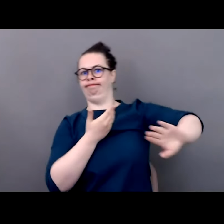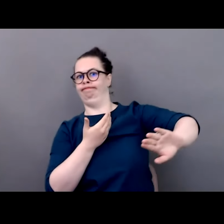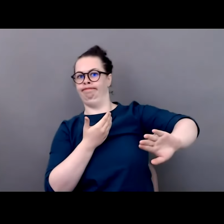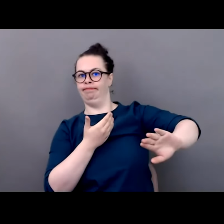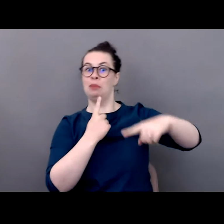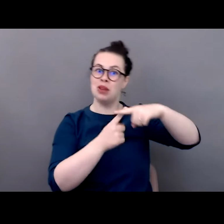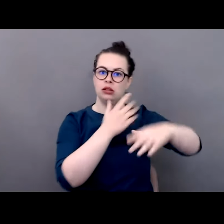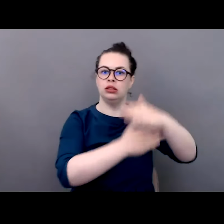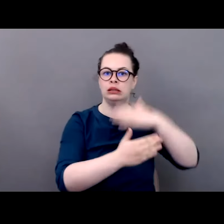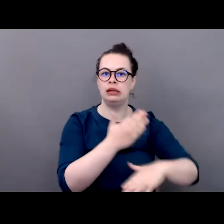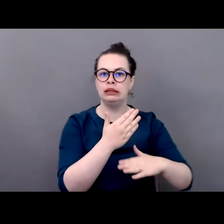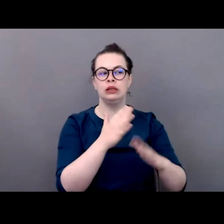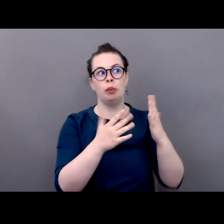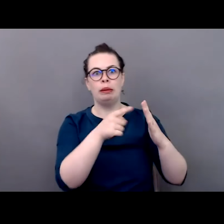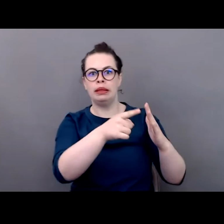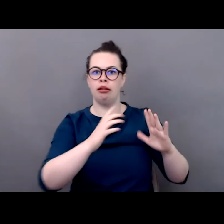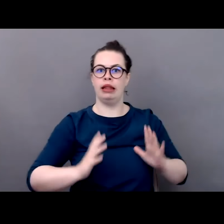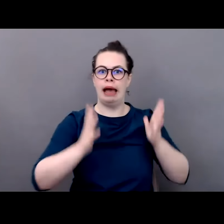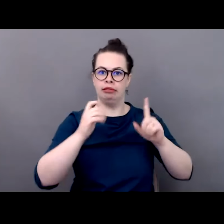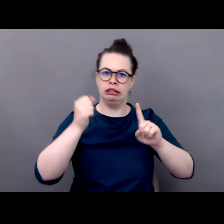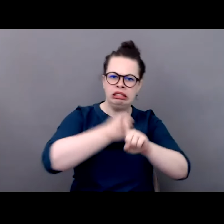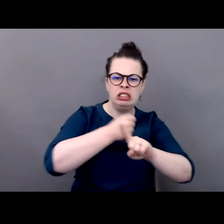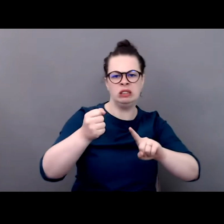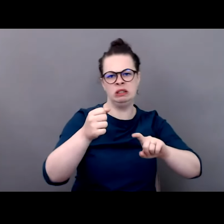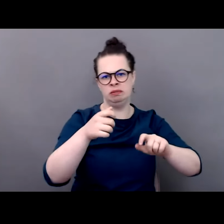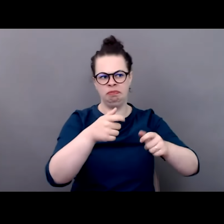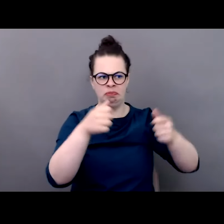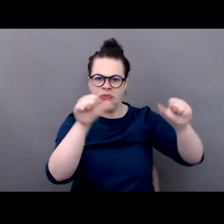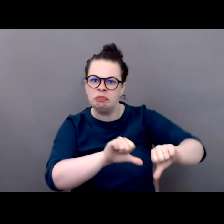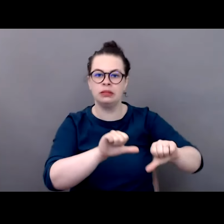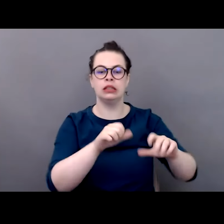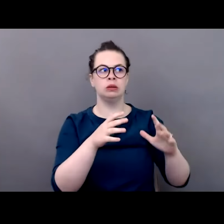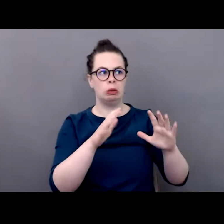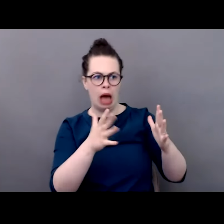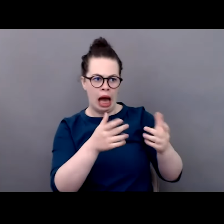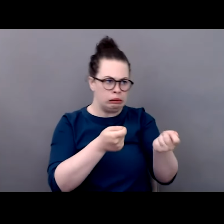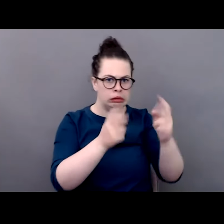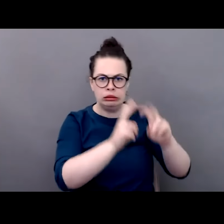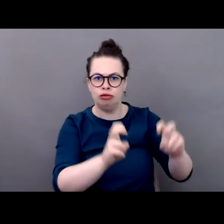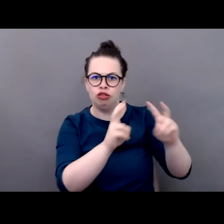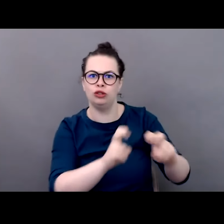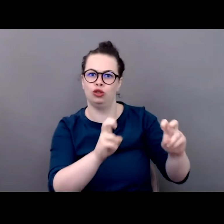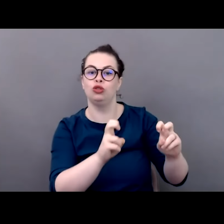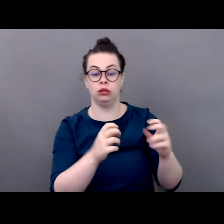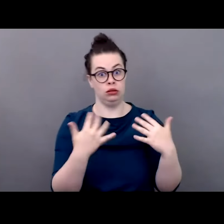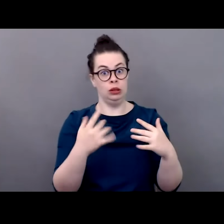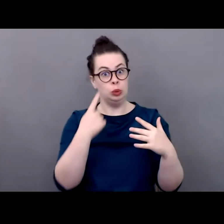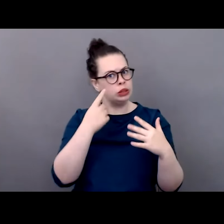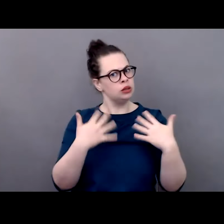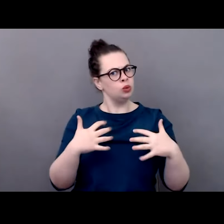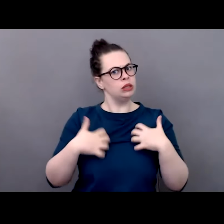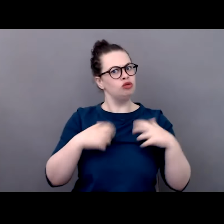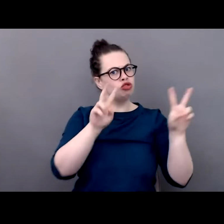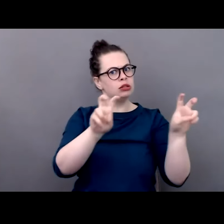example. And so all of our researchers are working on really interesting ideas and applying them to different contexts,